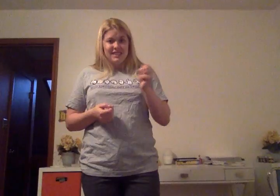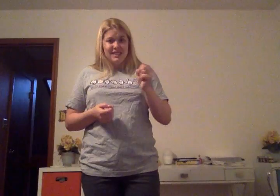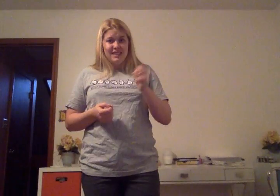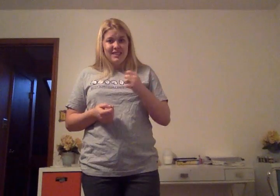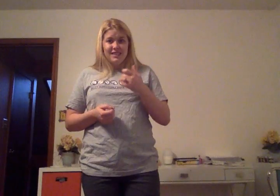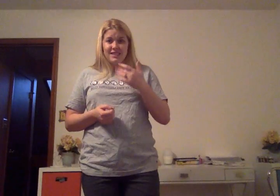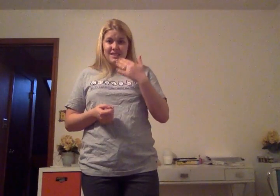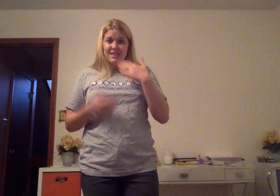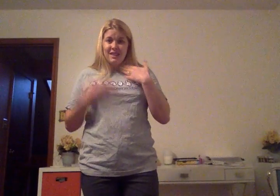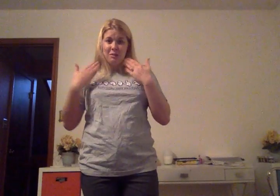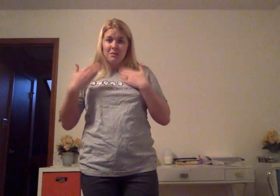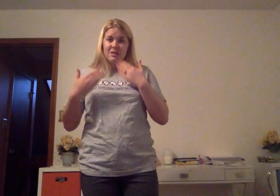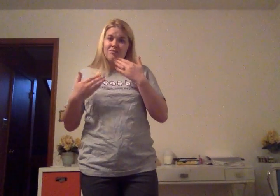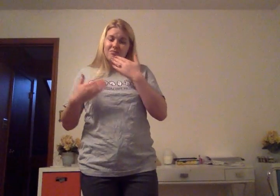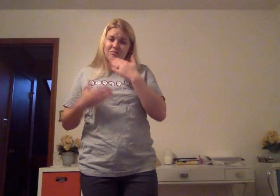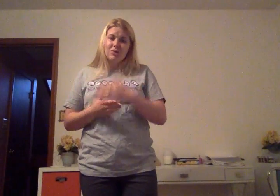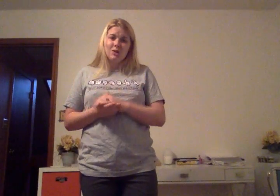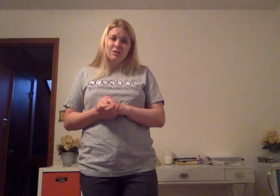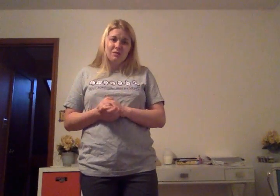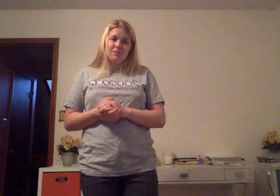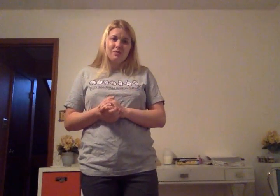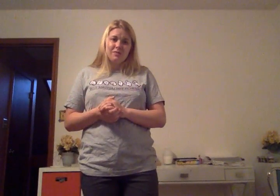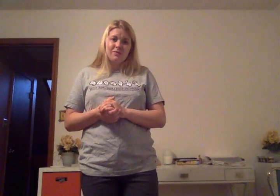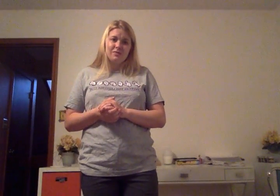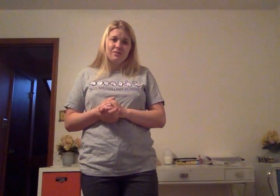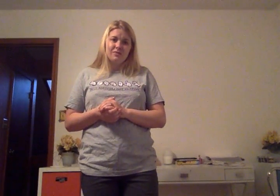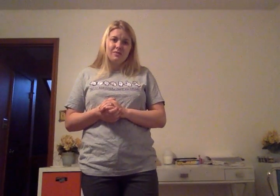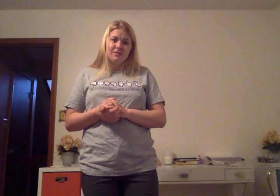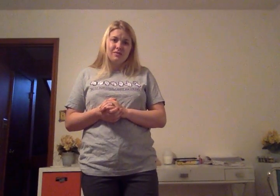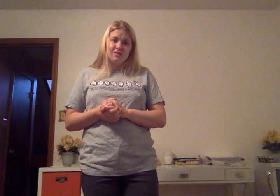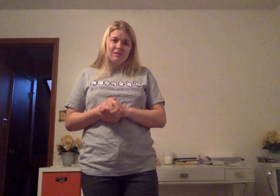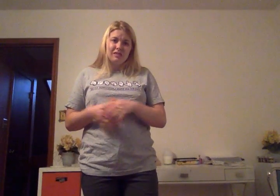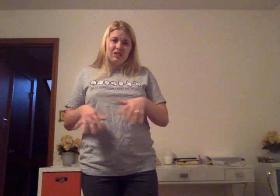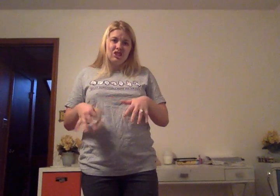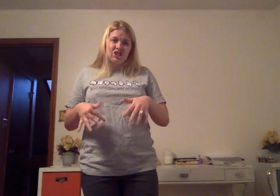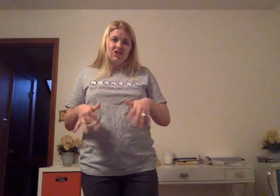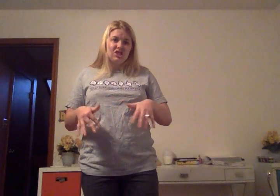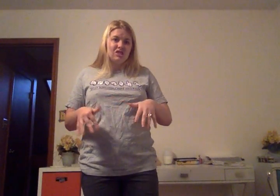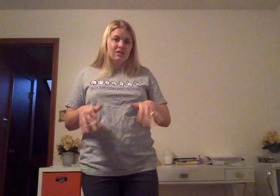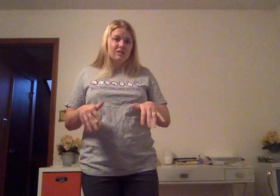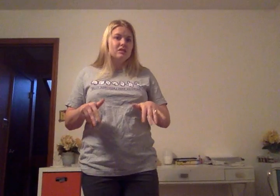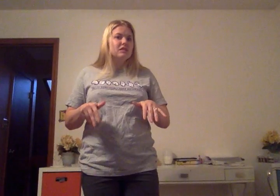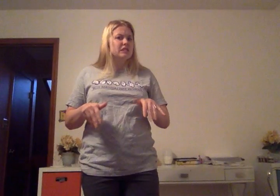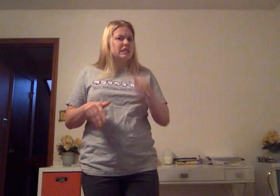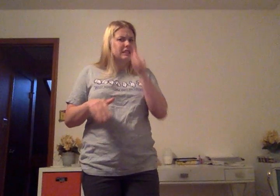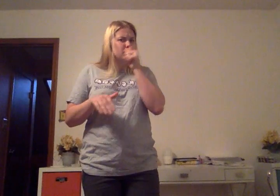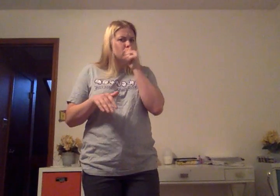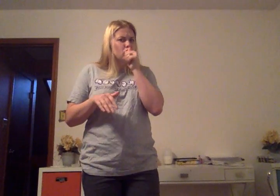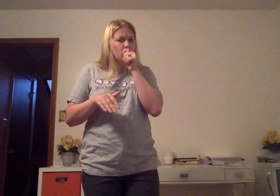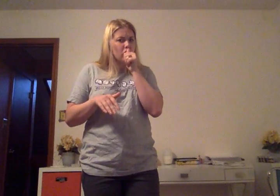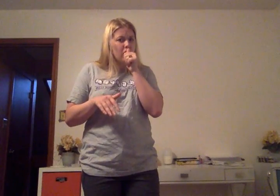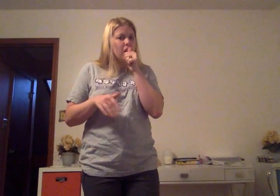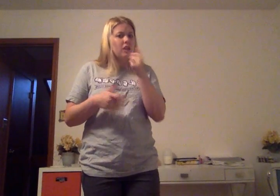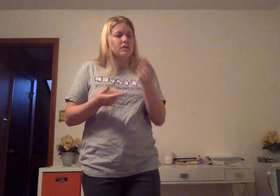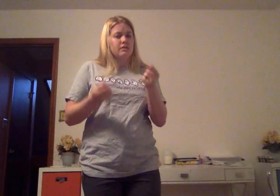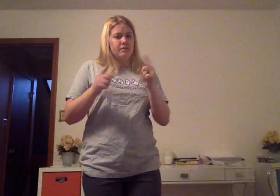I'm happy. Yeah, I'm in a good place. Yeah, I think we were a little nervous. I think it was a very intimate thing. Yeah. And it was just, luckily,